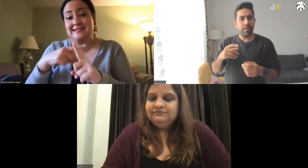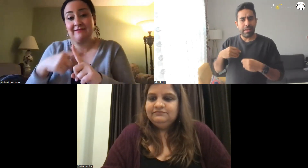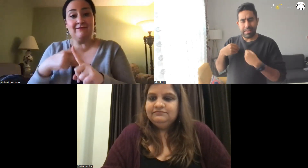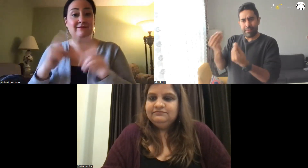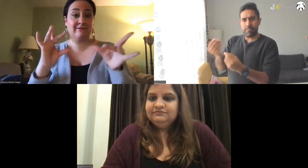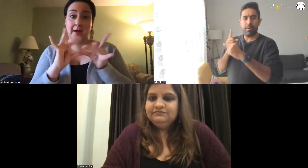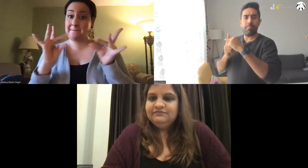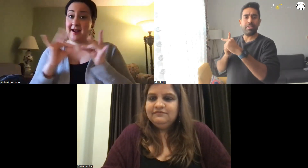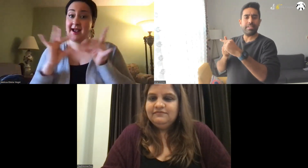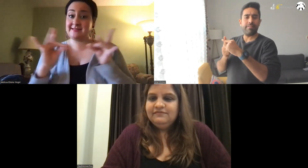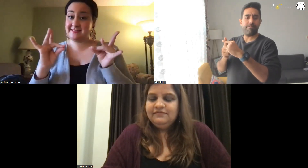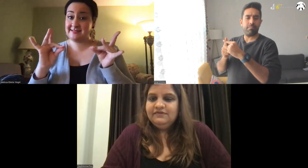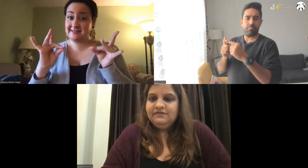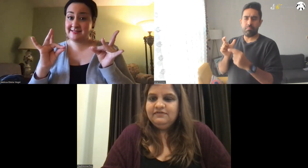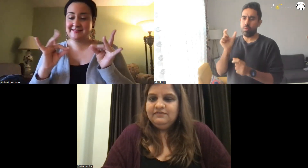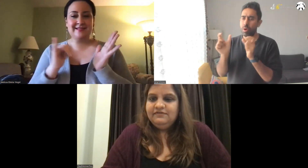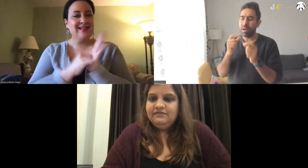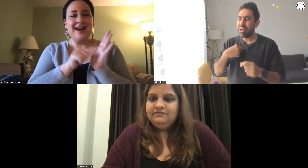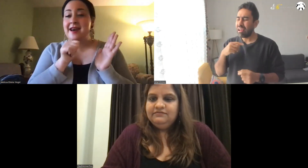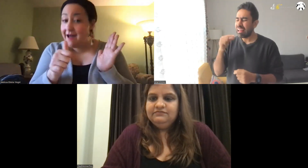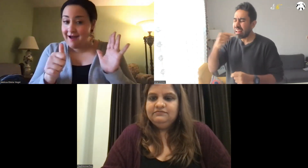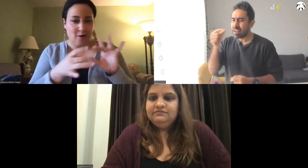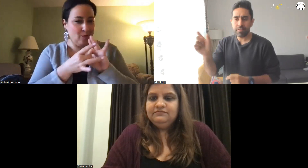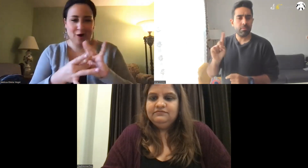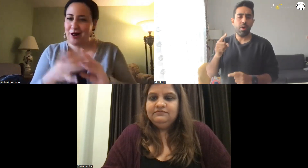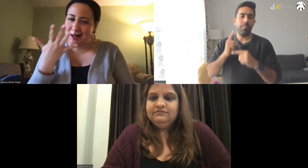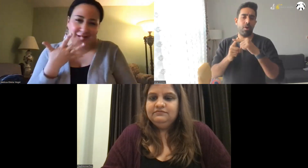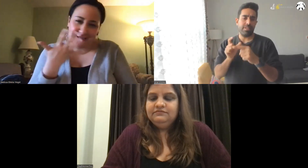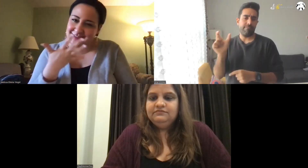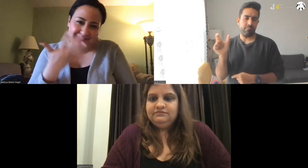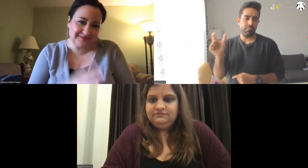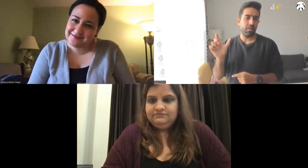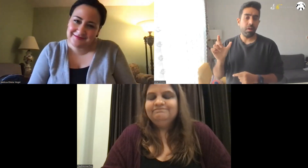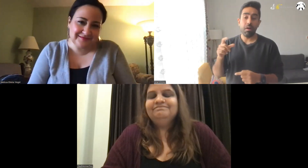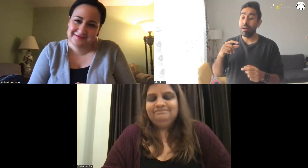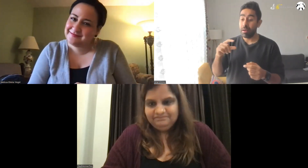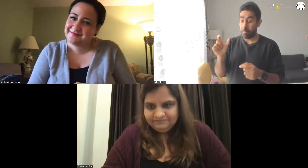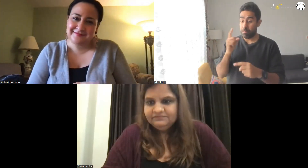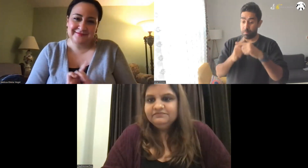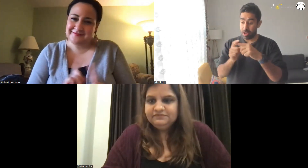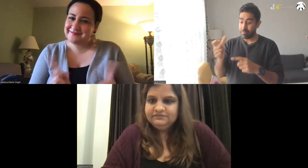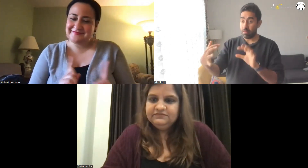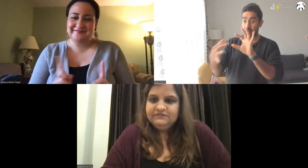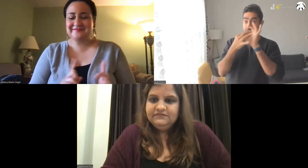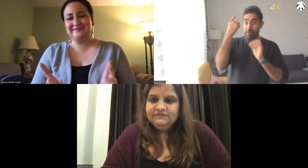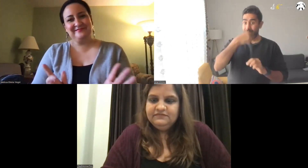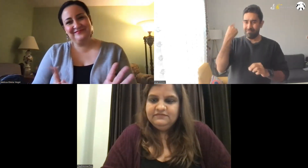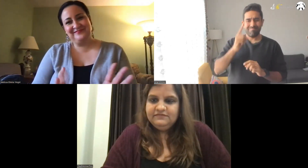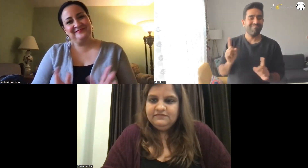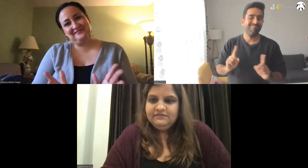about it, and when you want to give body positivity comments, it doesn't have to